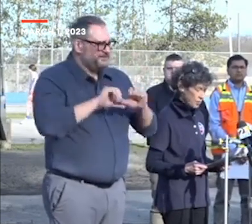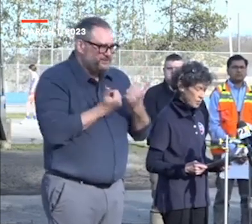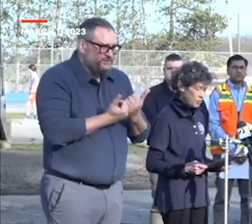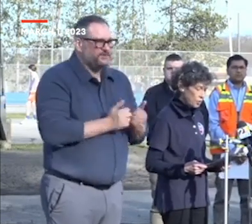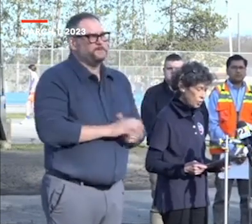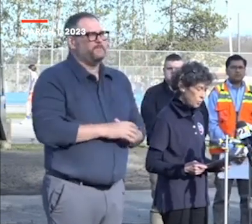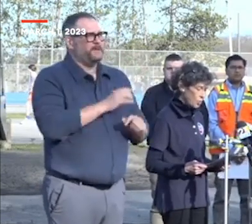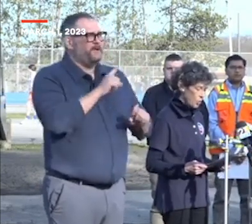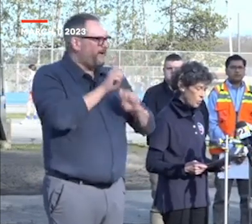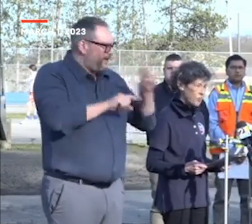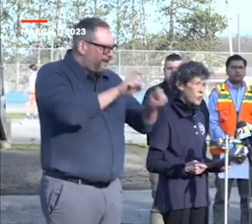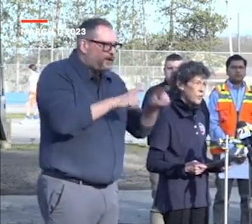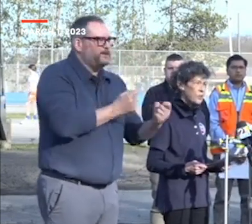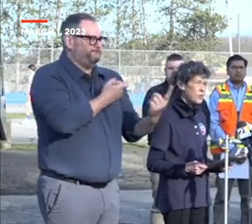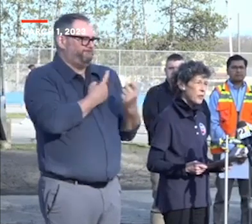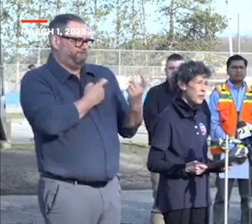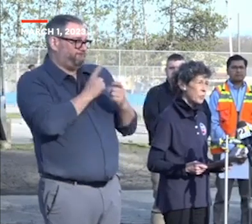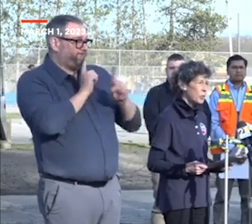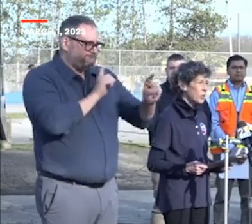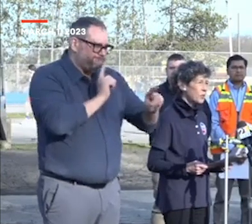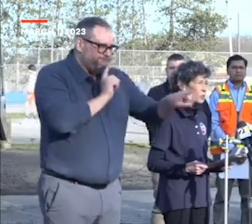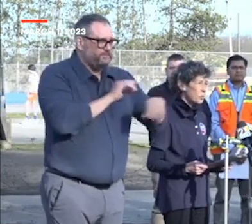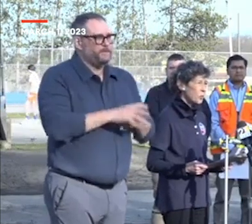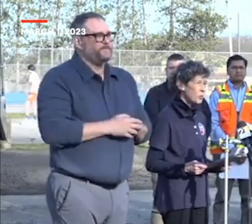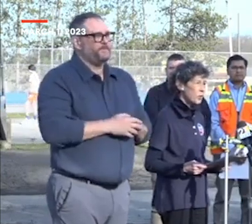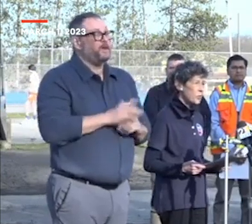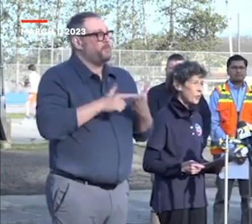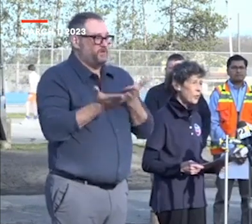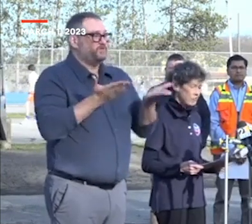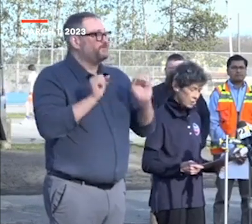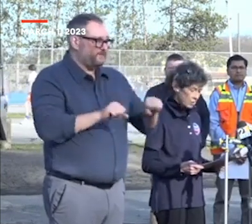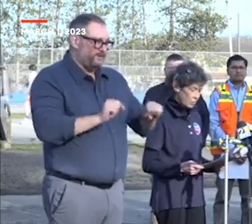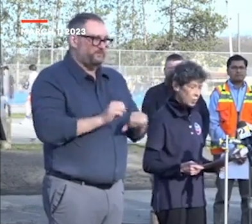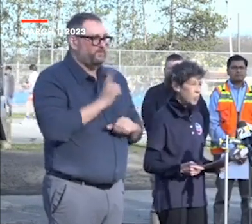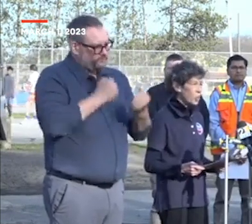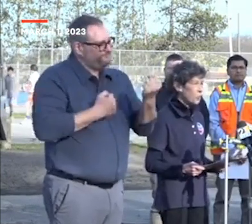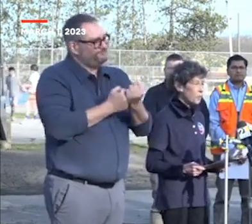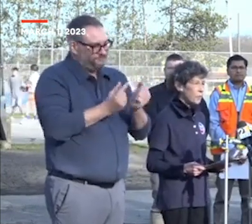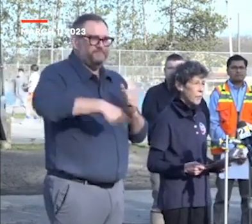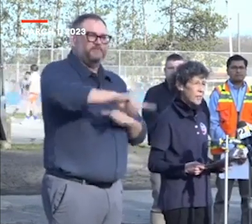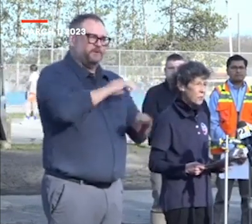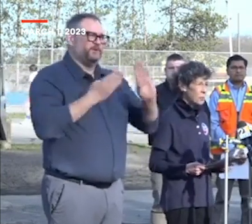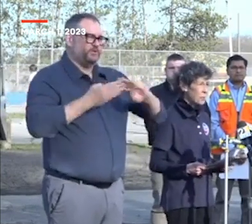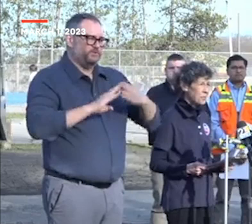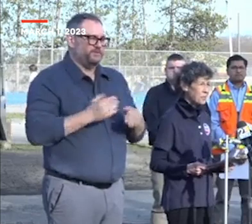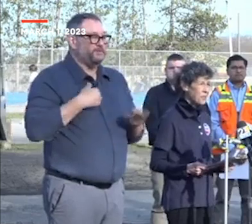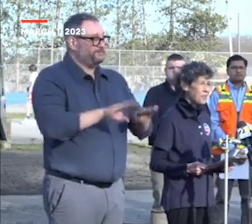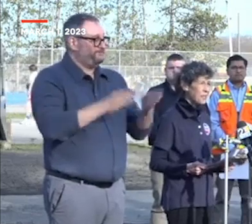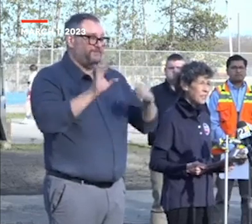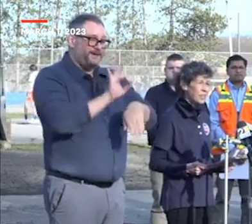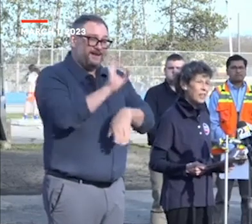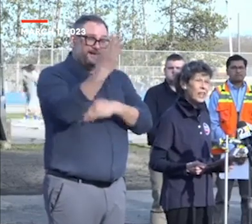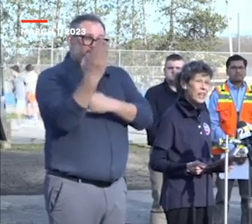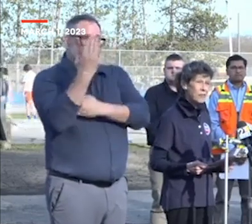answered and to learn more about services available to support the community. We'll be open from 8 in the morning till 8